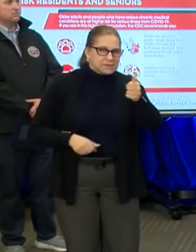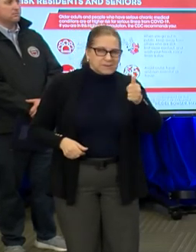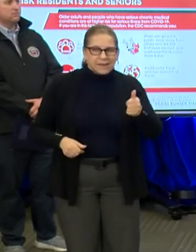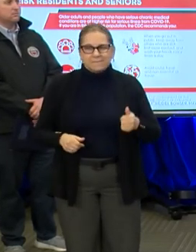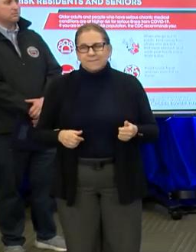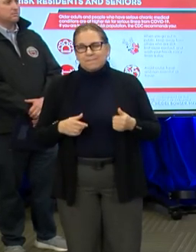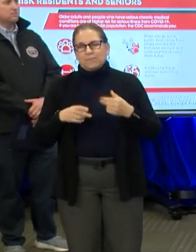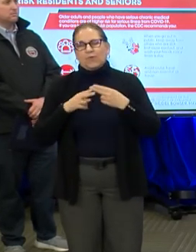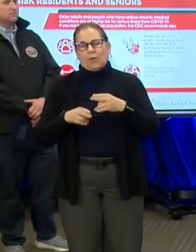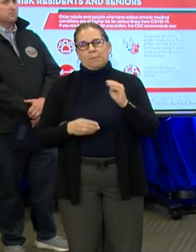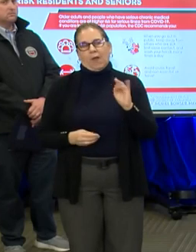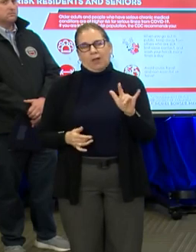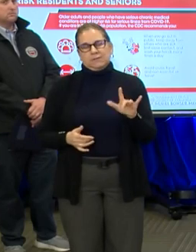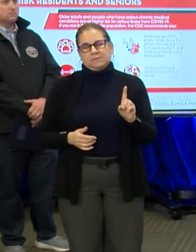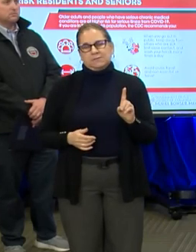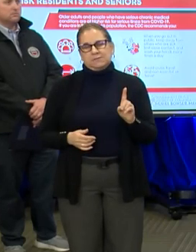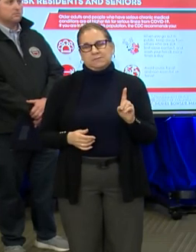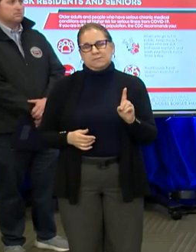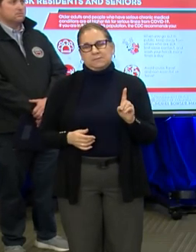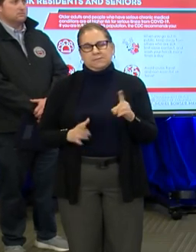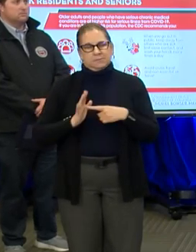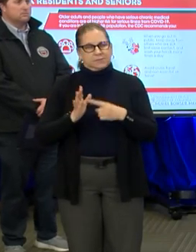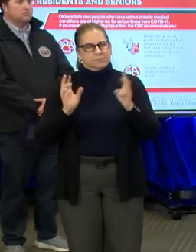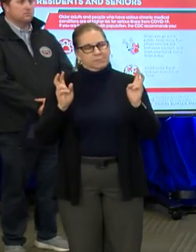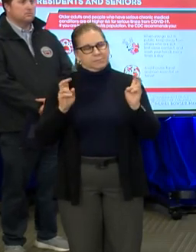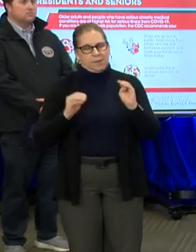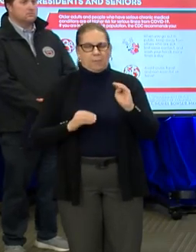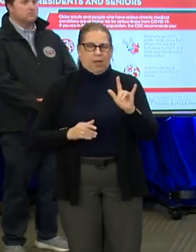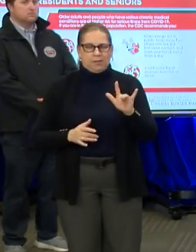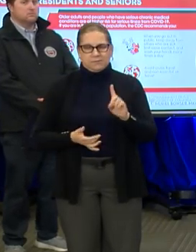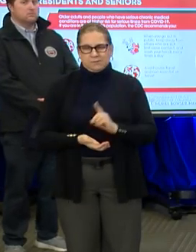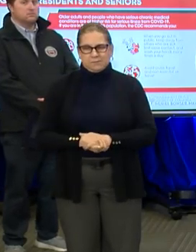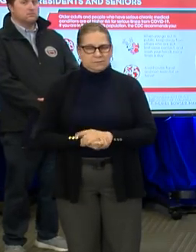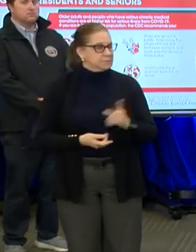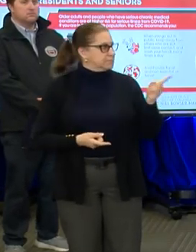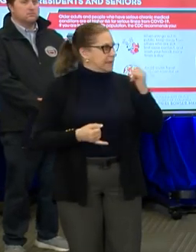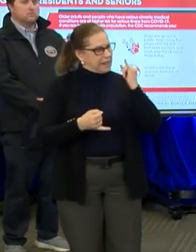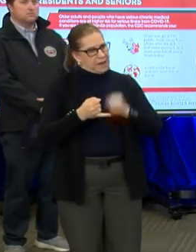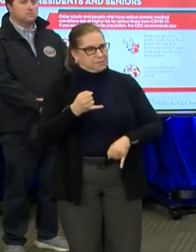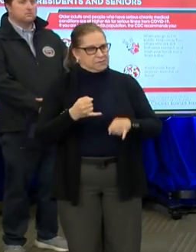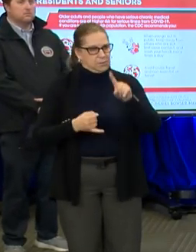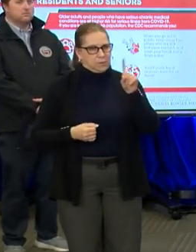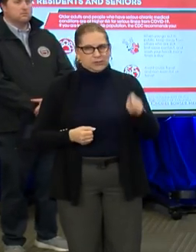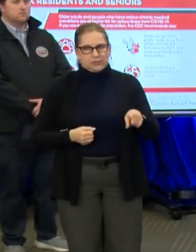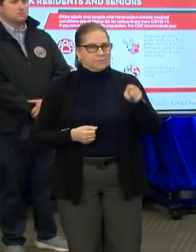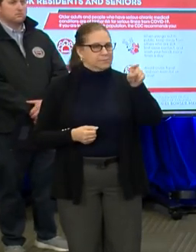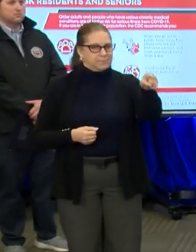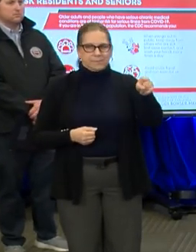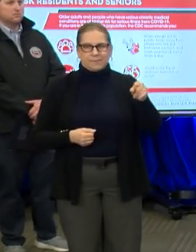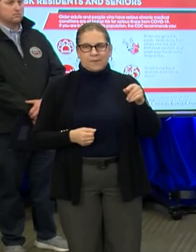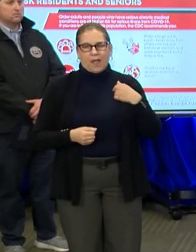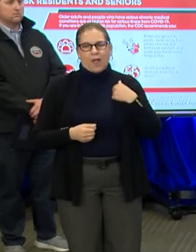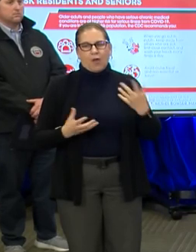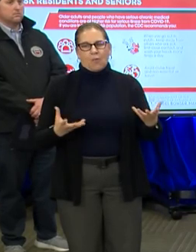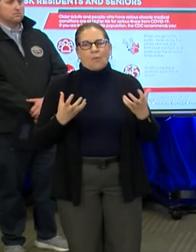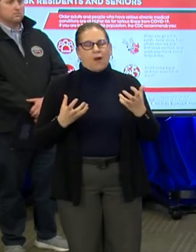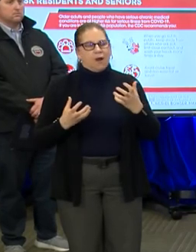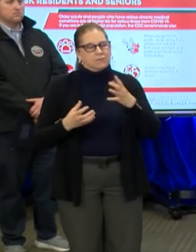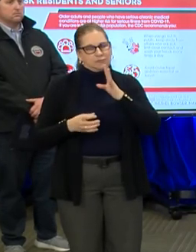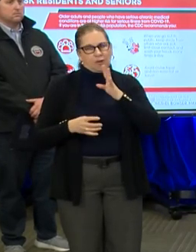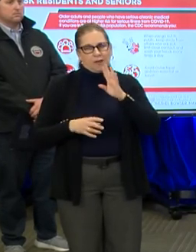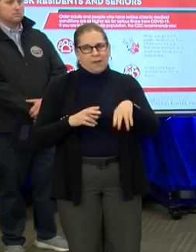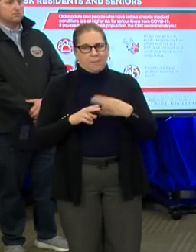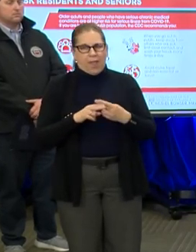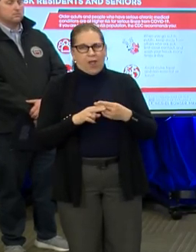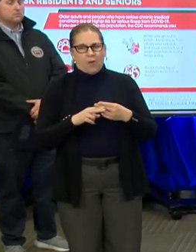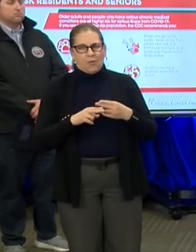symptoms. Okay, last question for the room. Yes, sir. Can we get back to some of the challenges with the employment site a little bit as well,